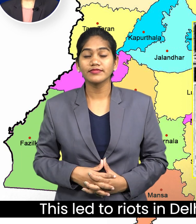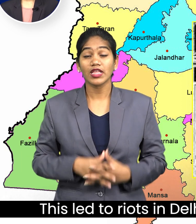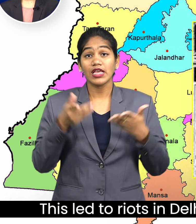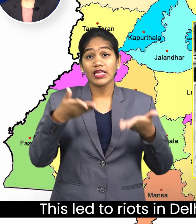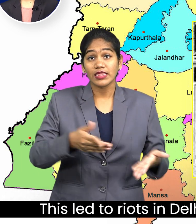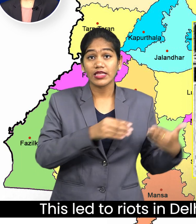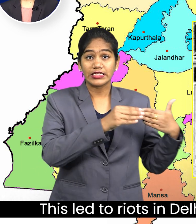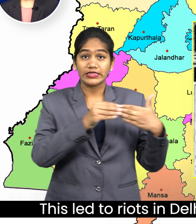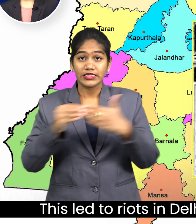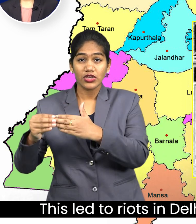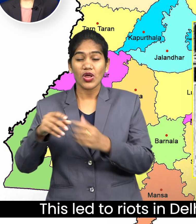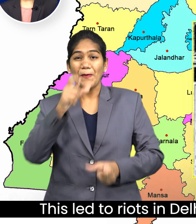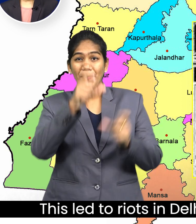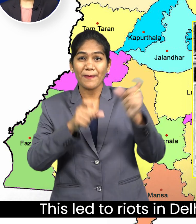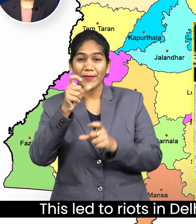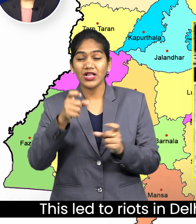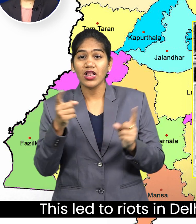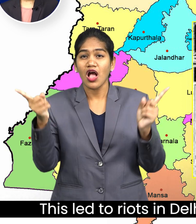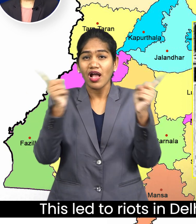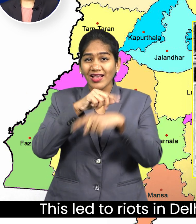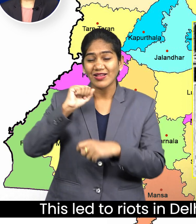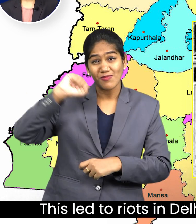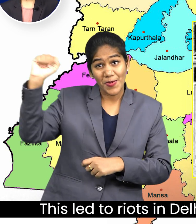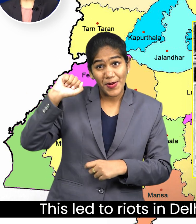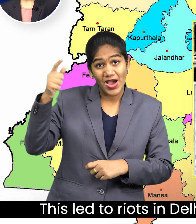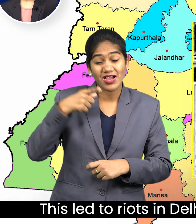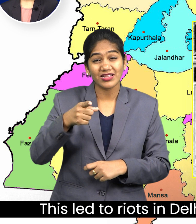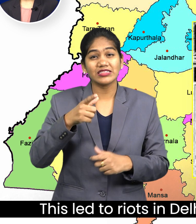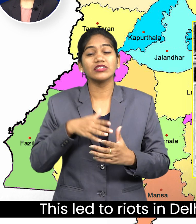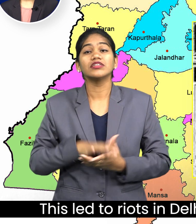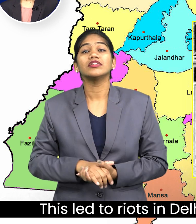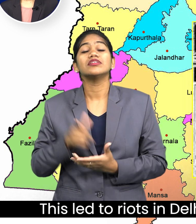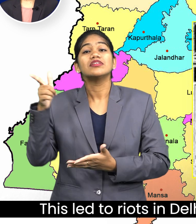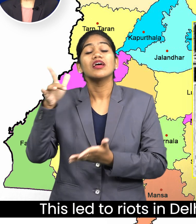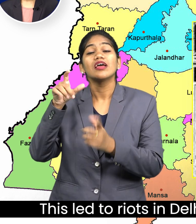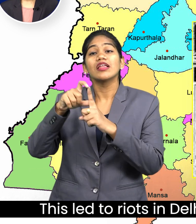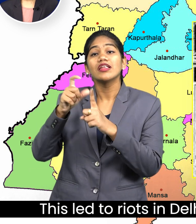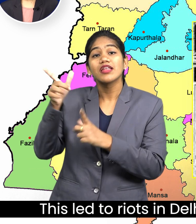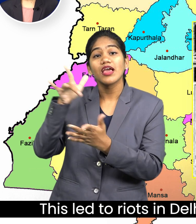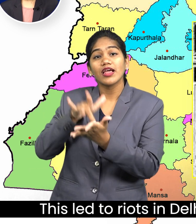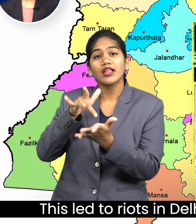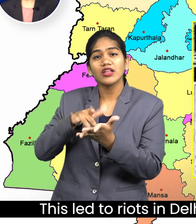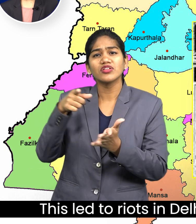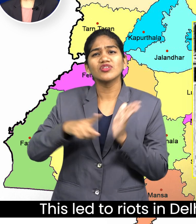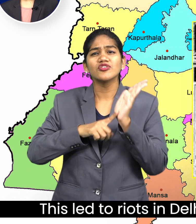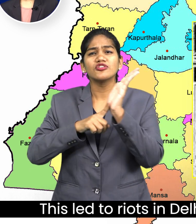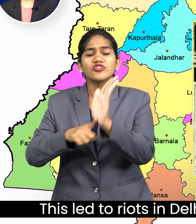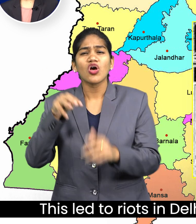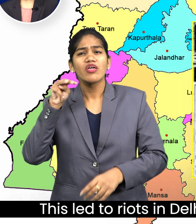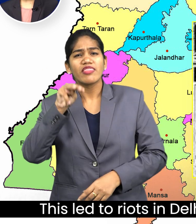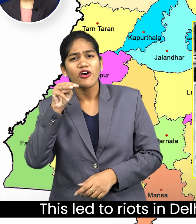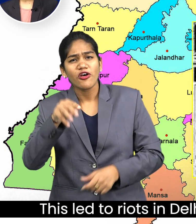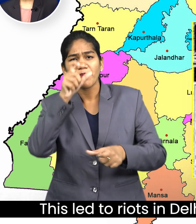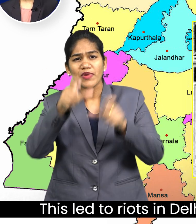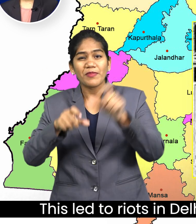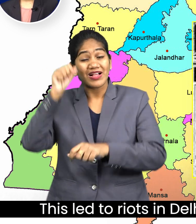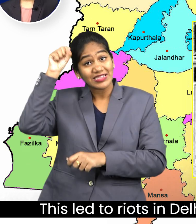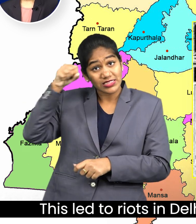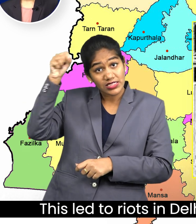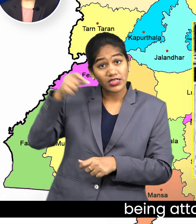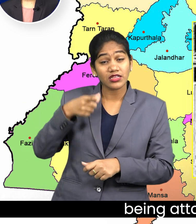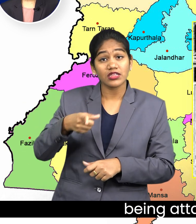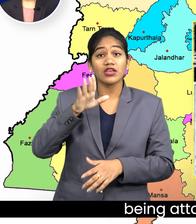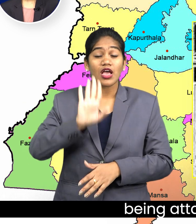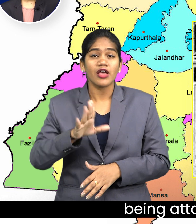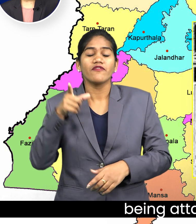This led to riots in Delhi resulting in thousands of Sikhs